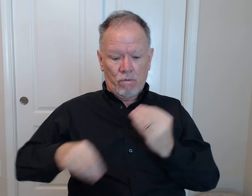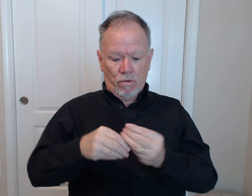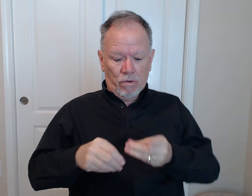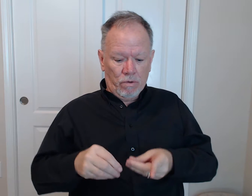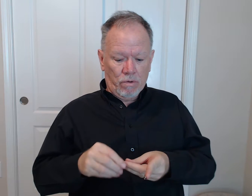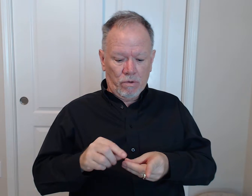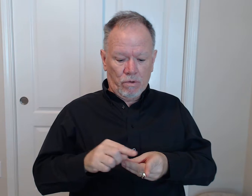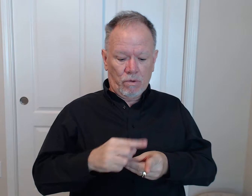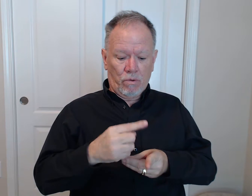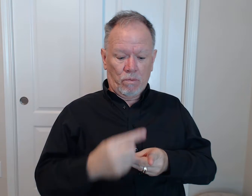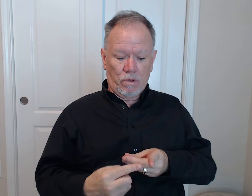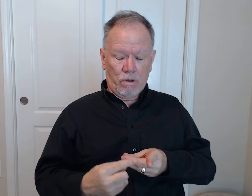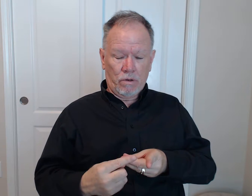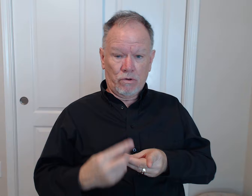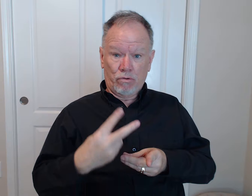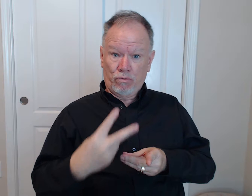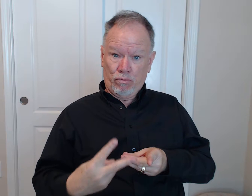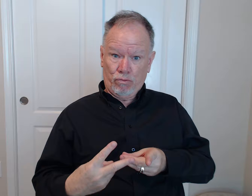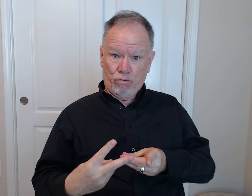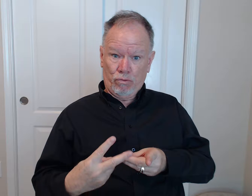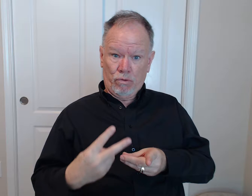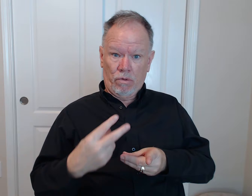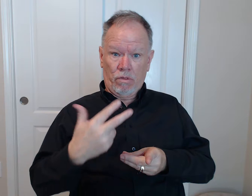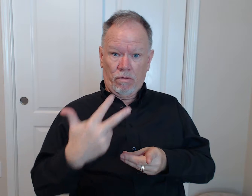1, 2, 3,